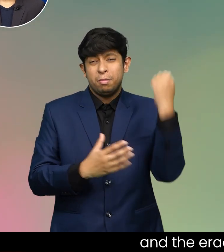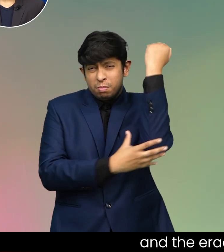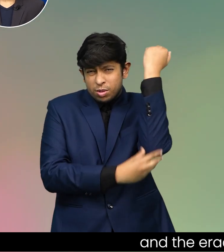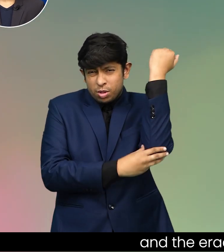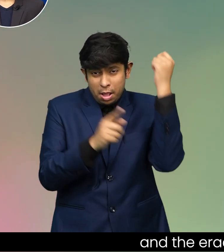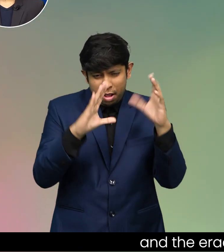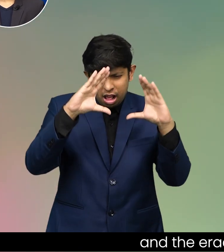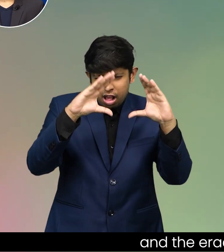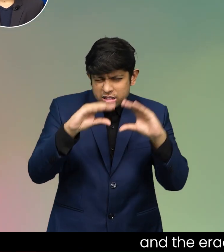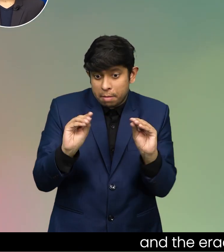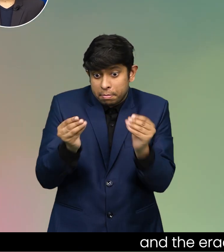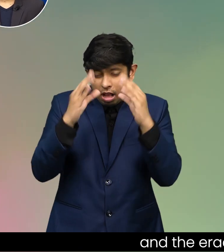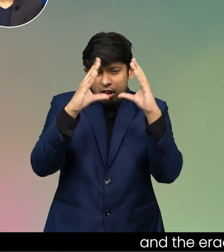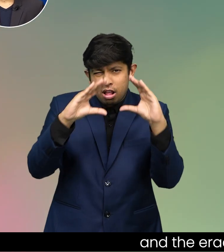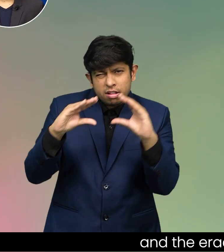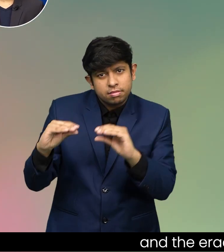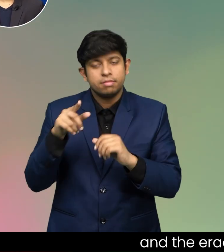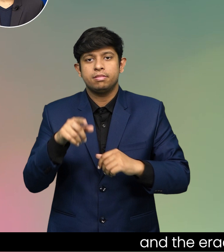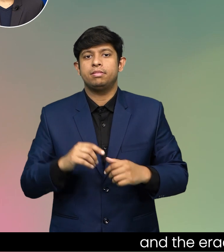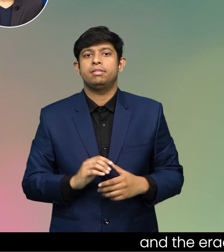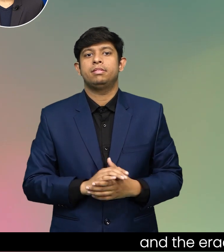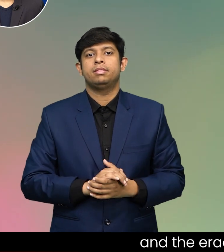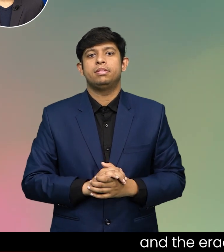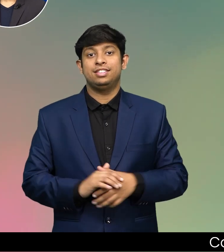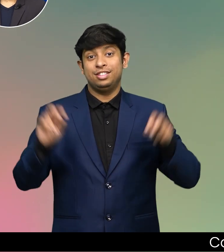and the eradication of poverty.